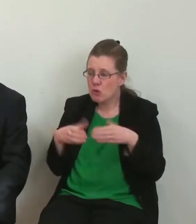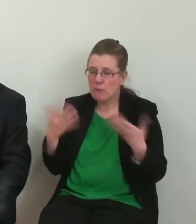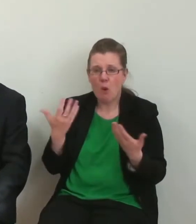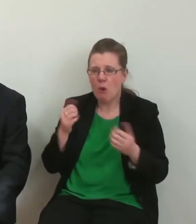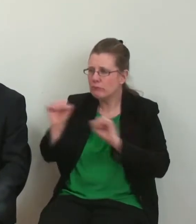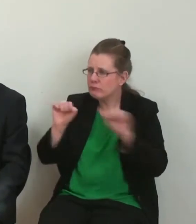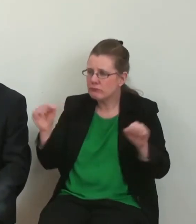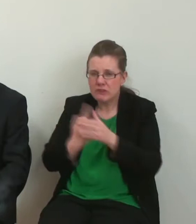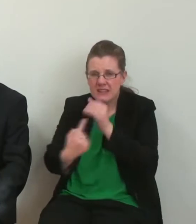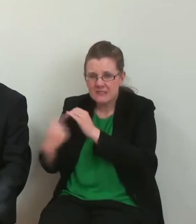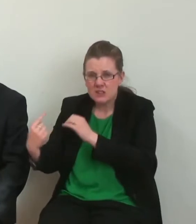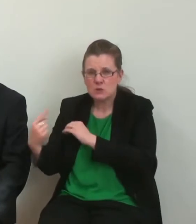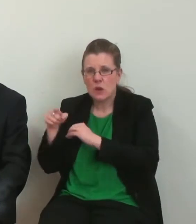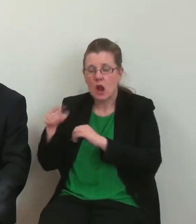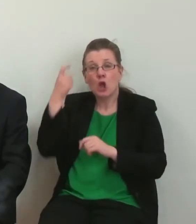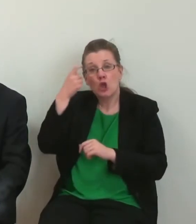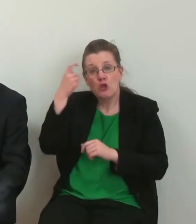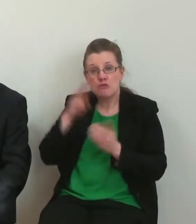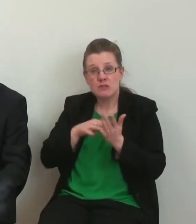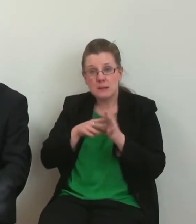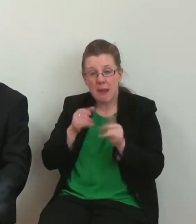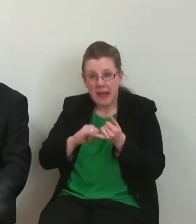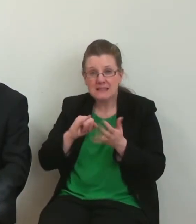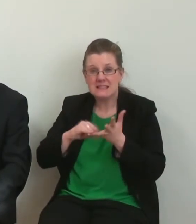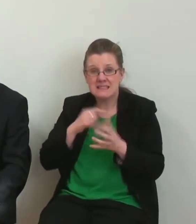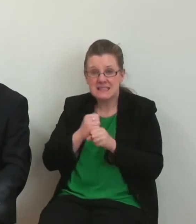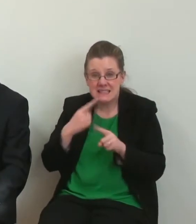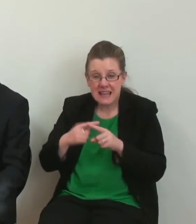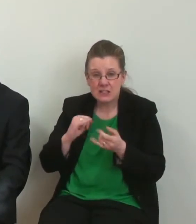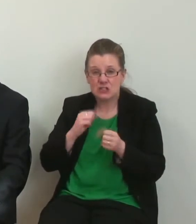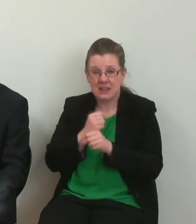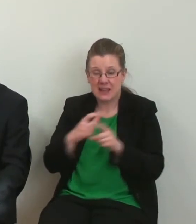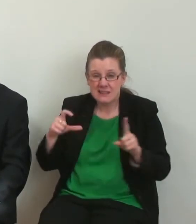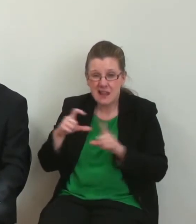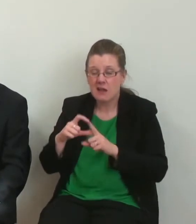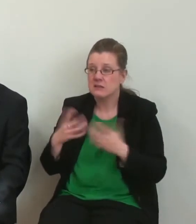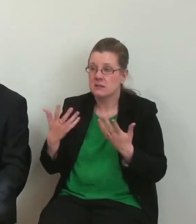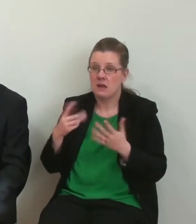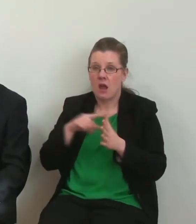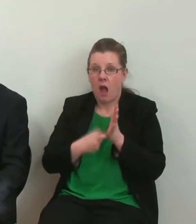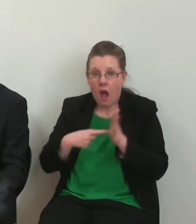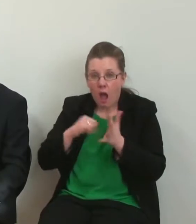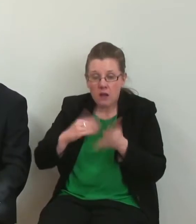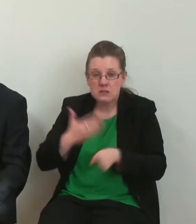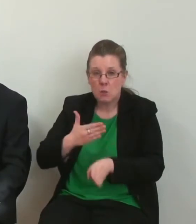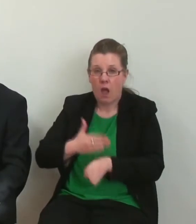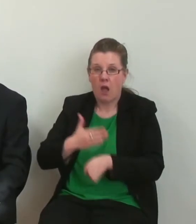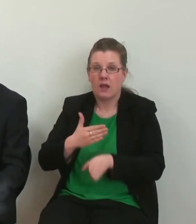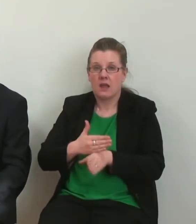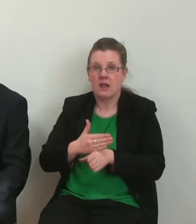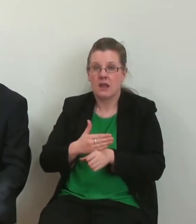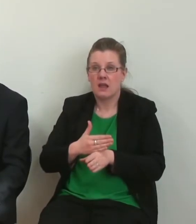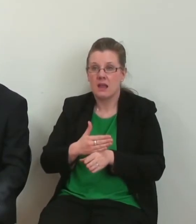organisations, then they are Curious Minds, Sage, Gateshead, Artswork, A